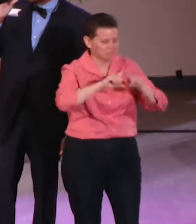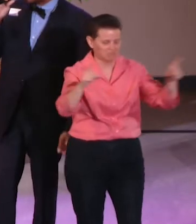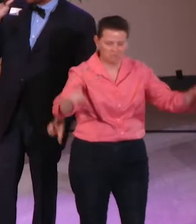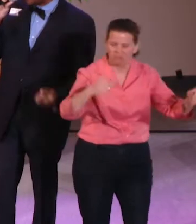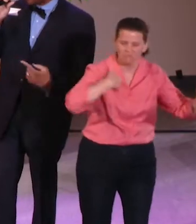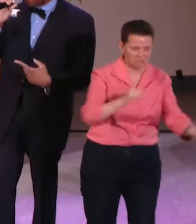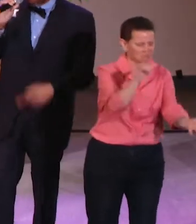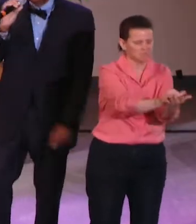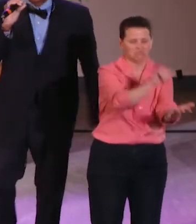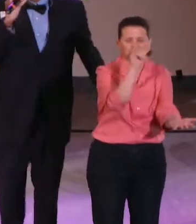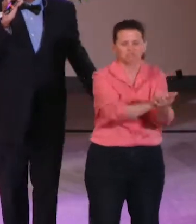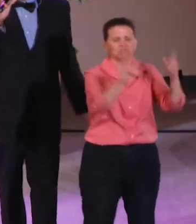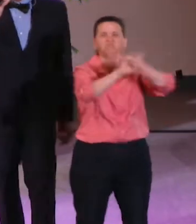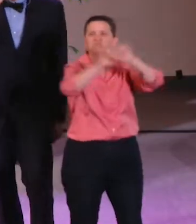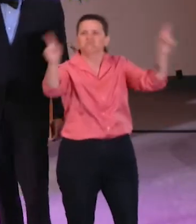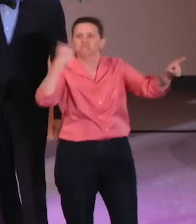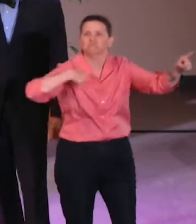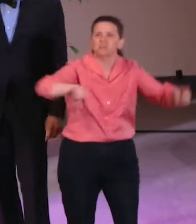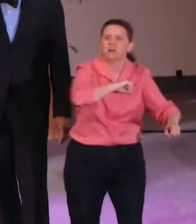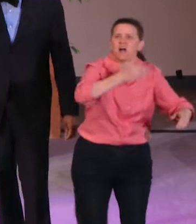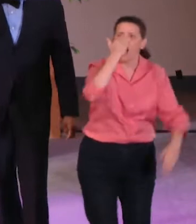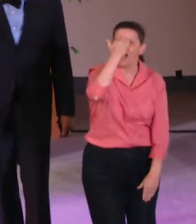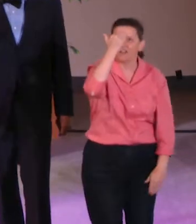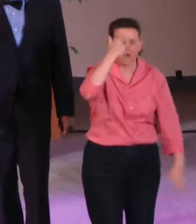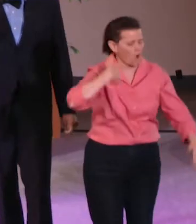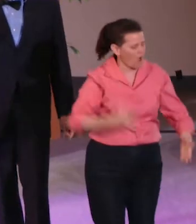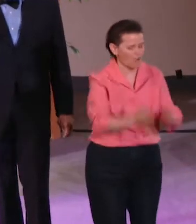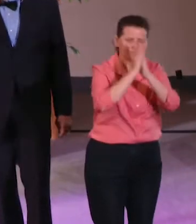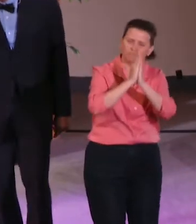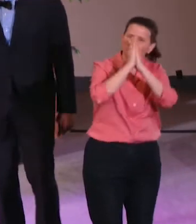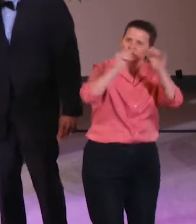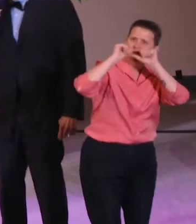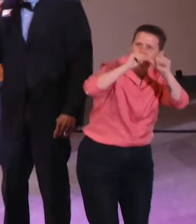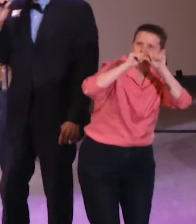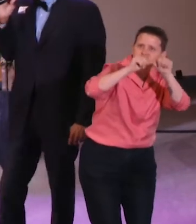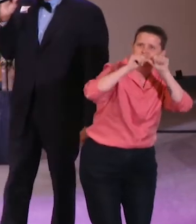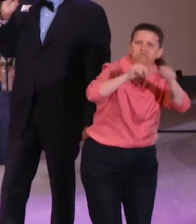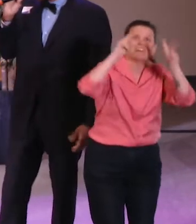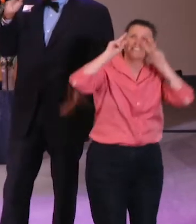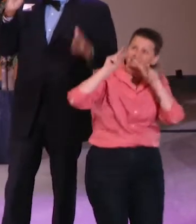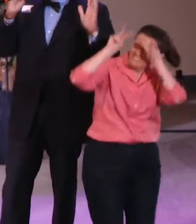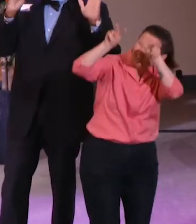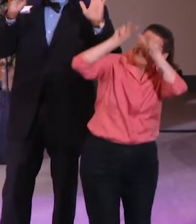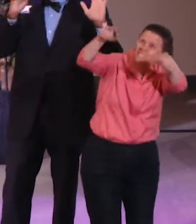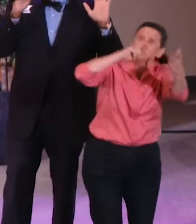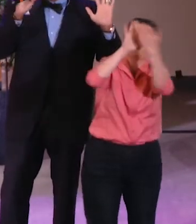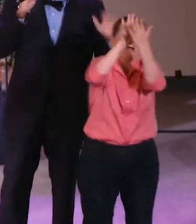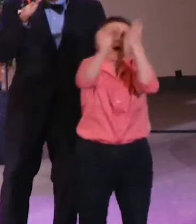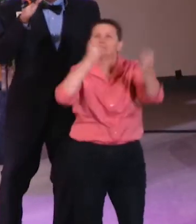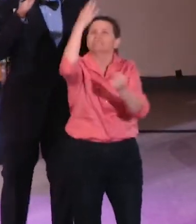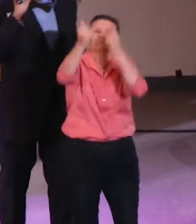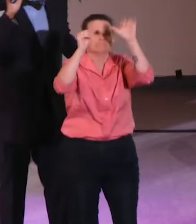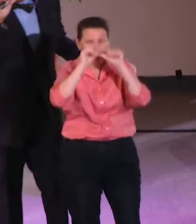they say there go that they one. Say go that I don't take no credit hey. From where yeah. my help comes from. I just look up to the hills and I praise them to the